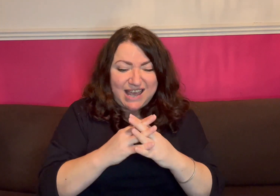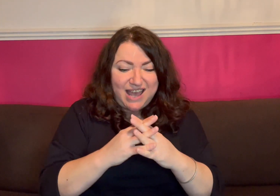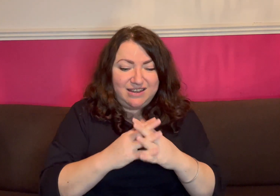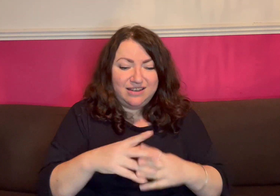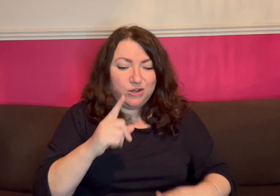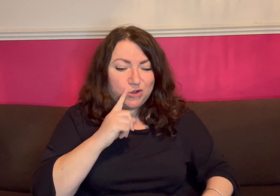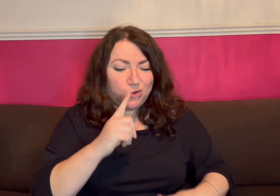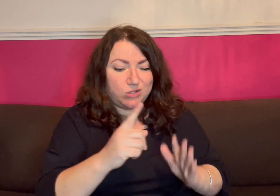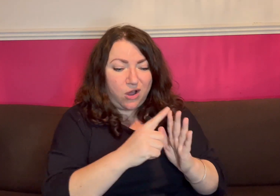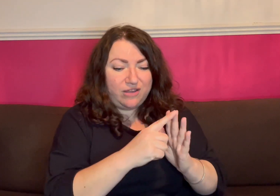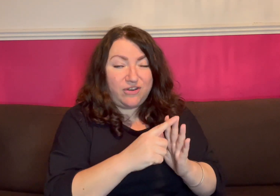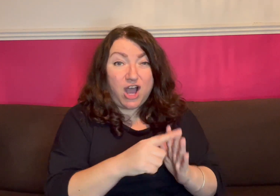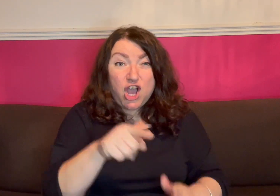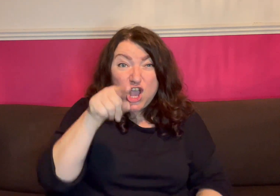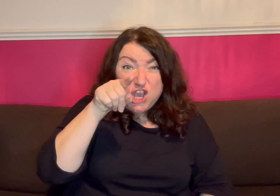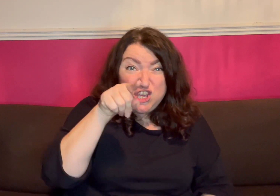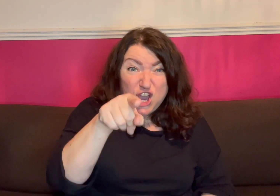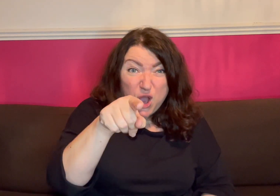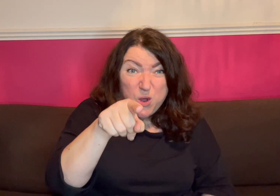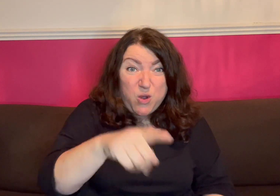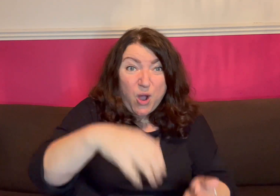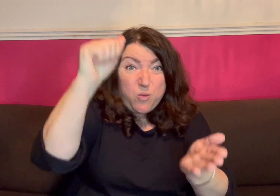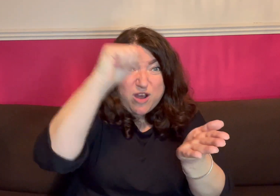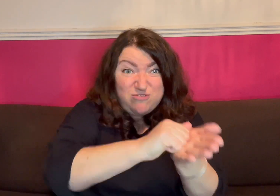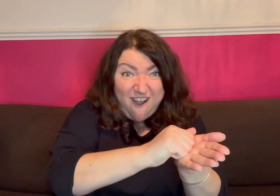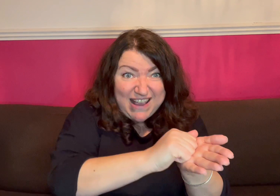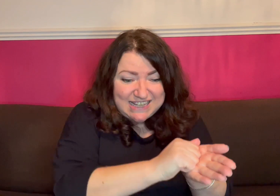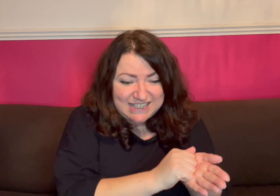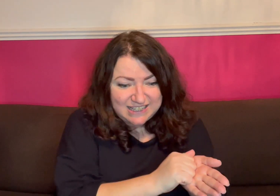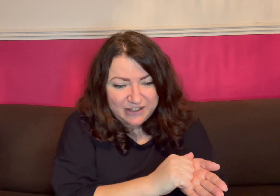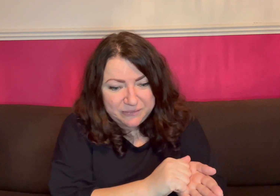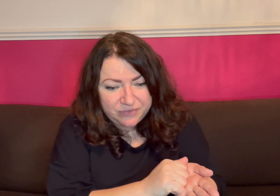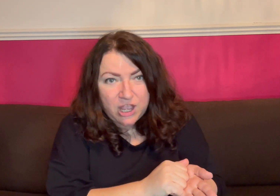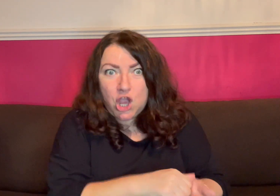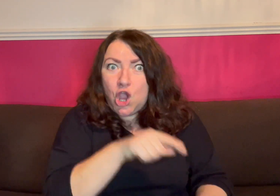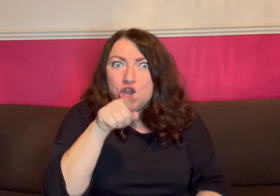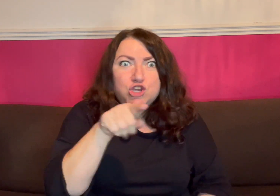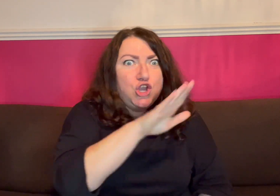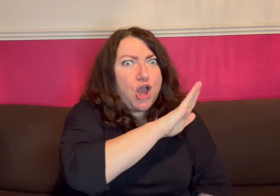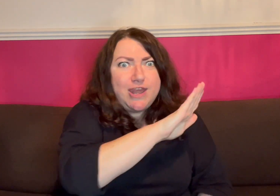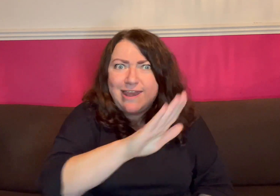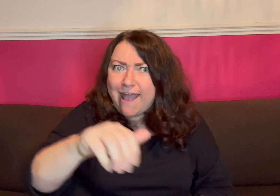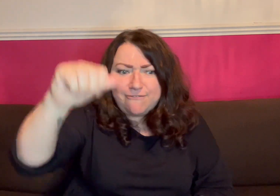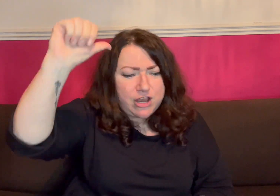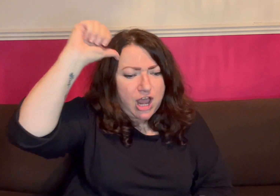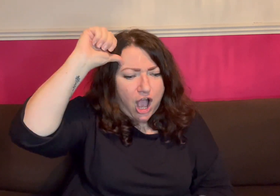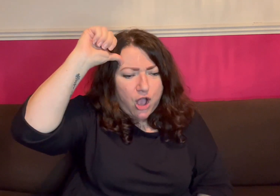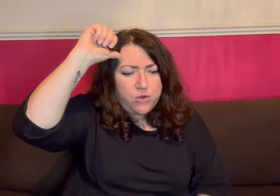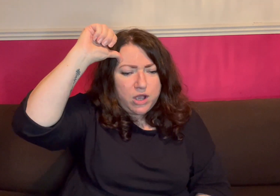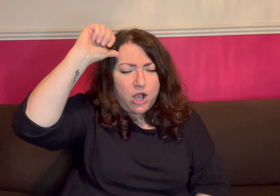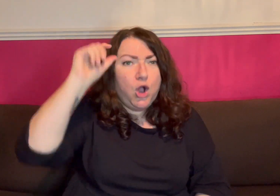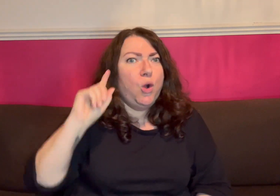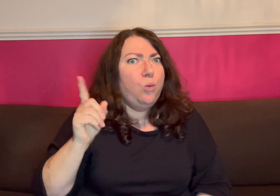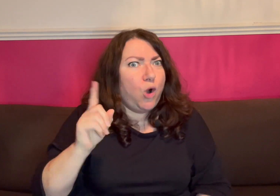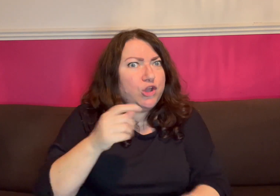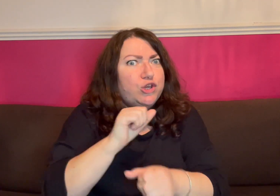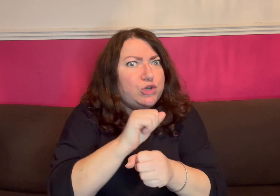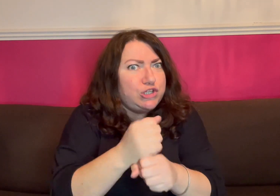Wellington, called Ivor, you were right. You never know what you can